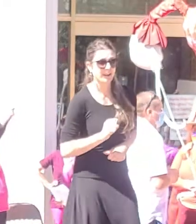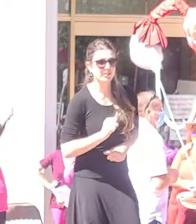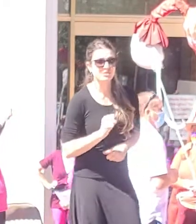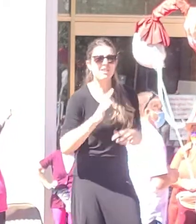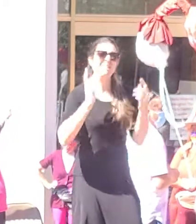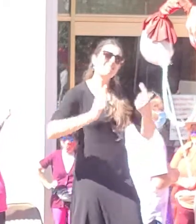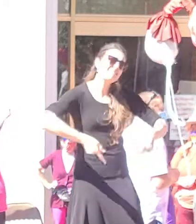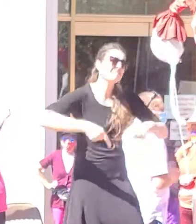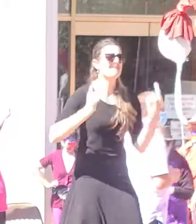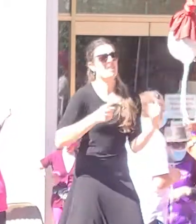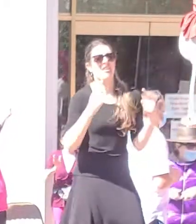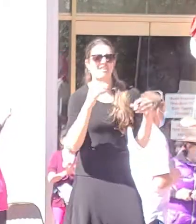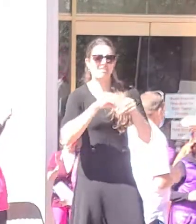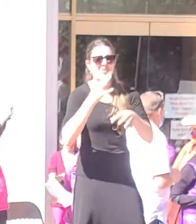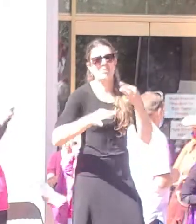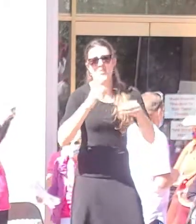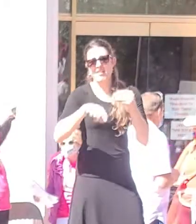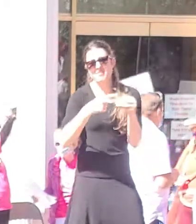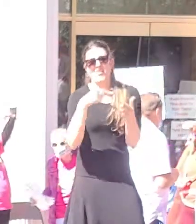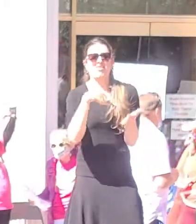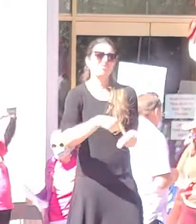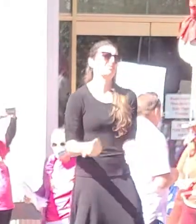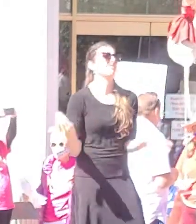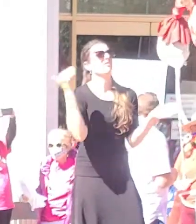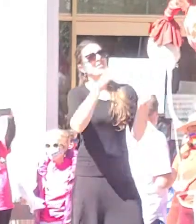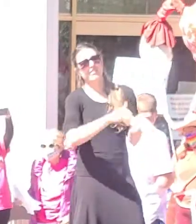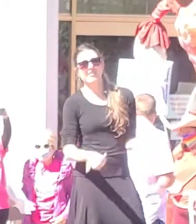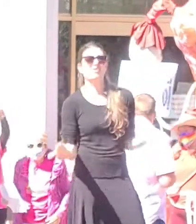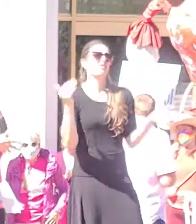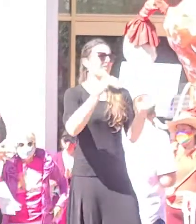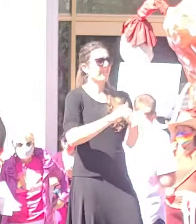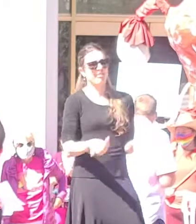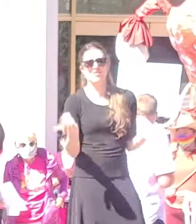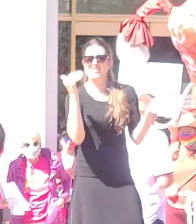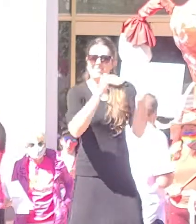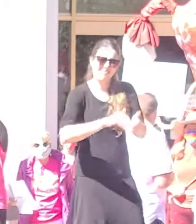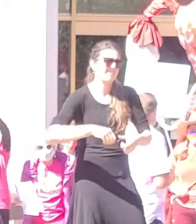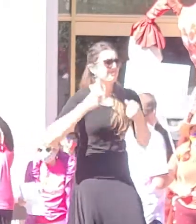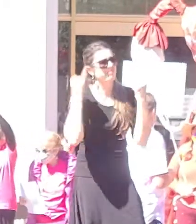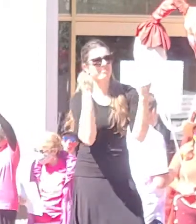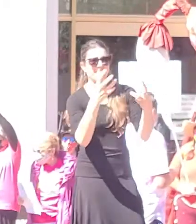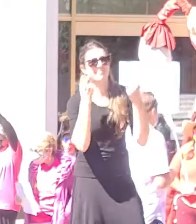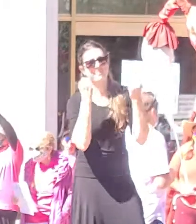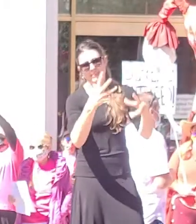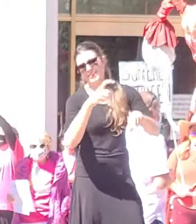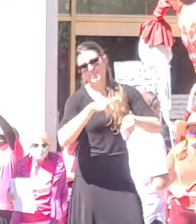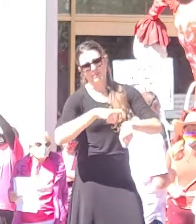this over and over and over and over again.